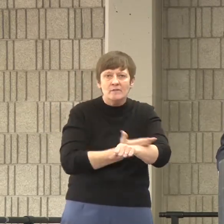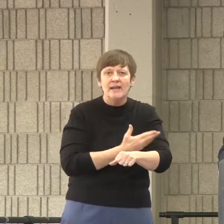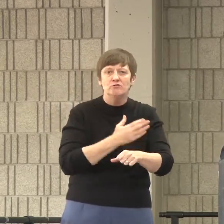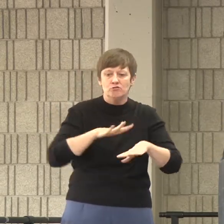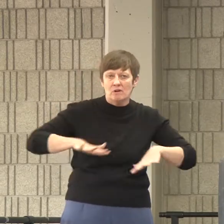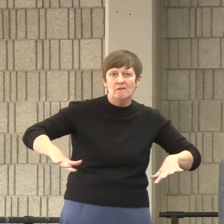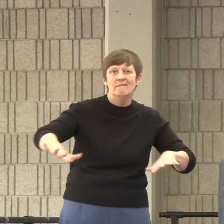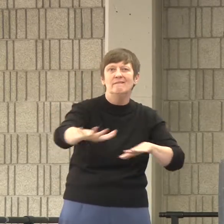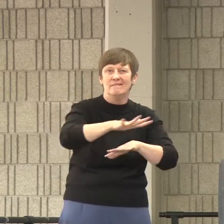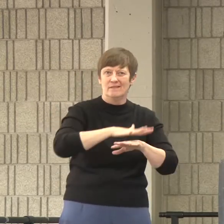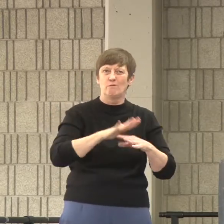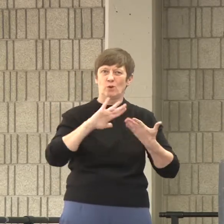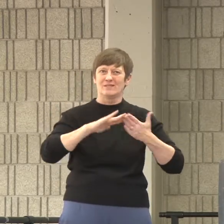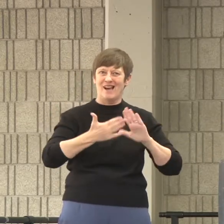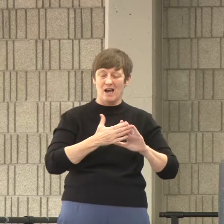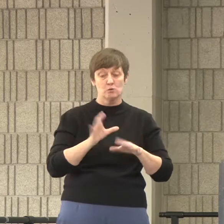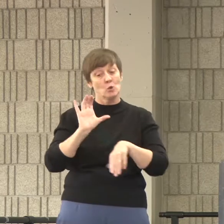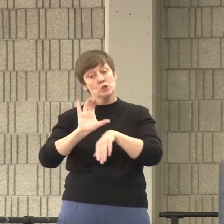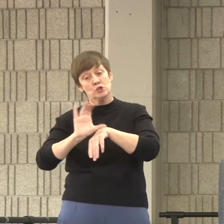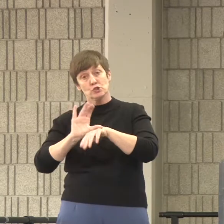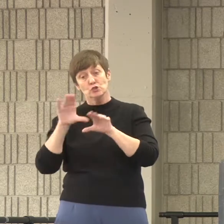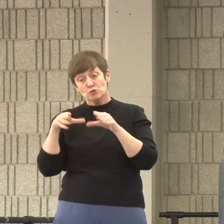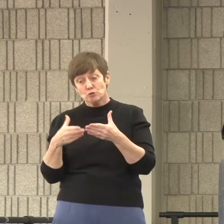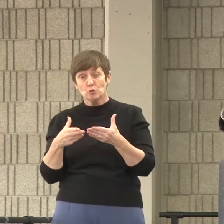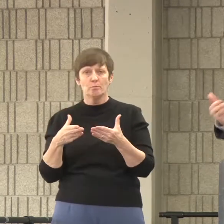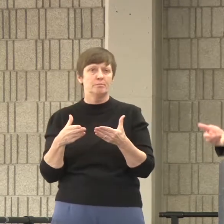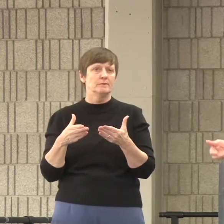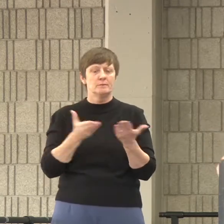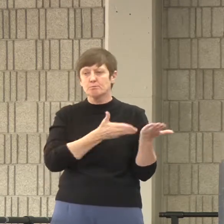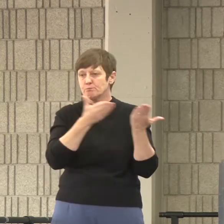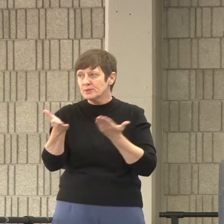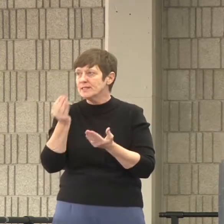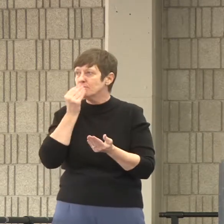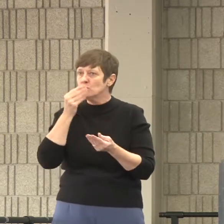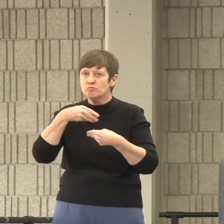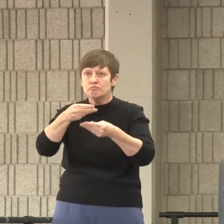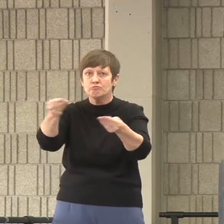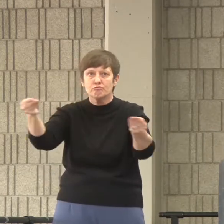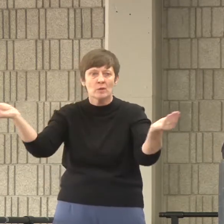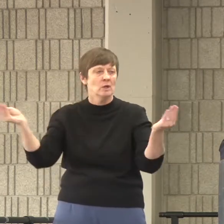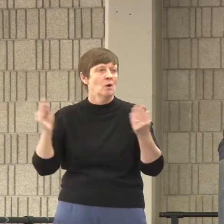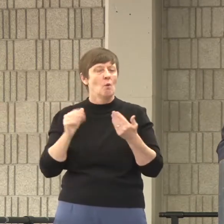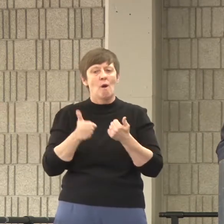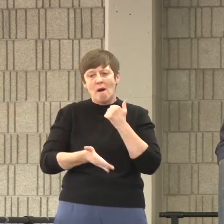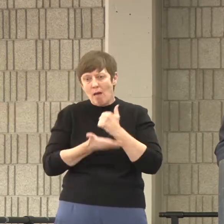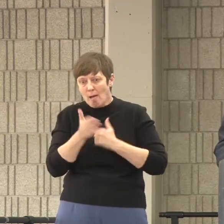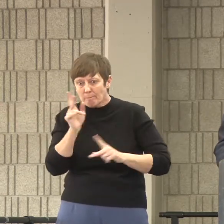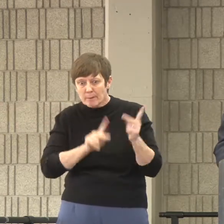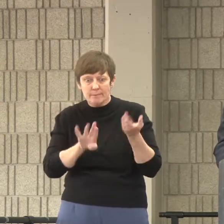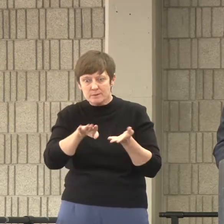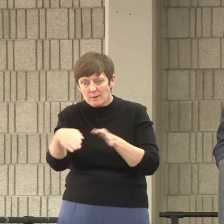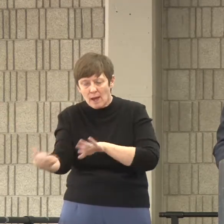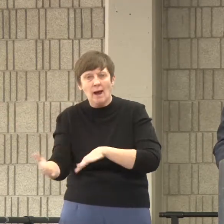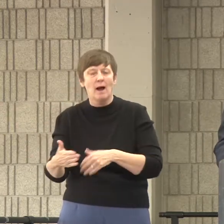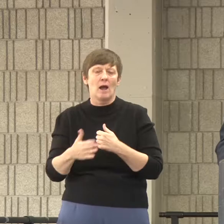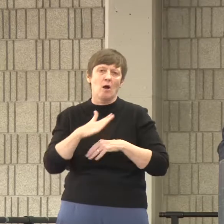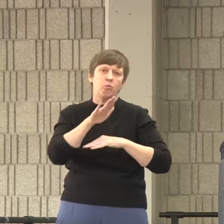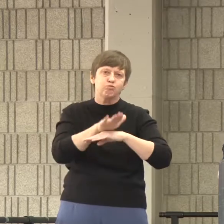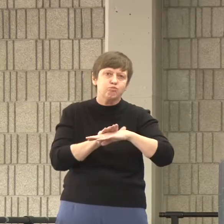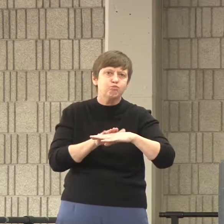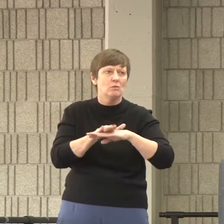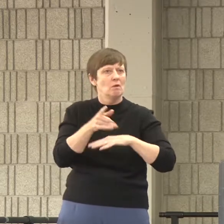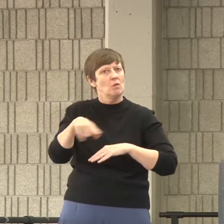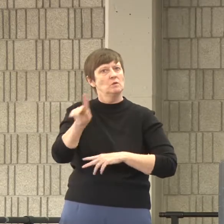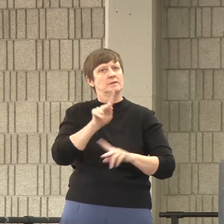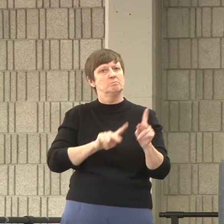could be working with church groups, dealing with issues of bringing food to people that need it, or comforting people when there's a death, or giving rides to people